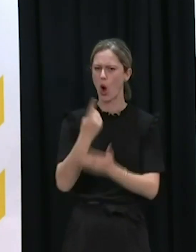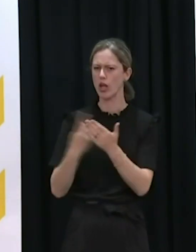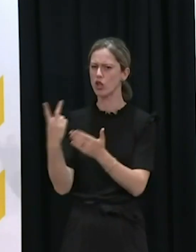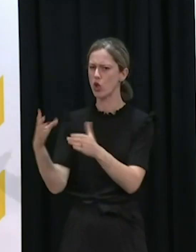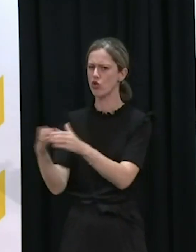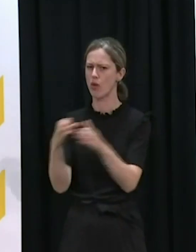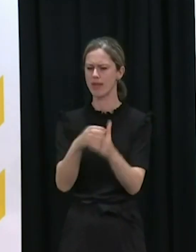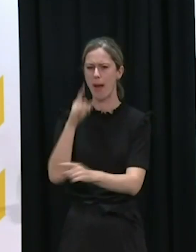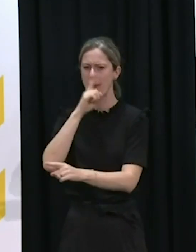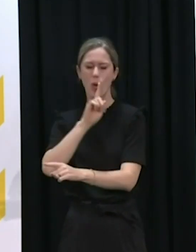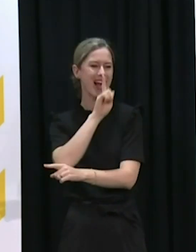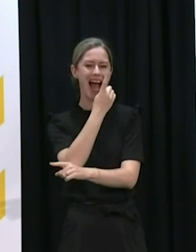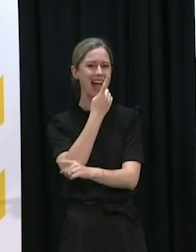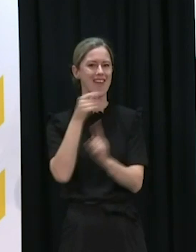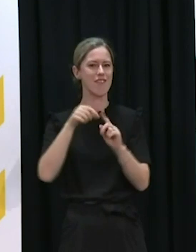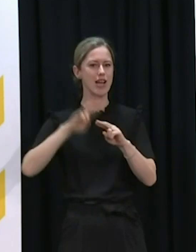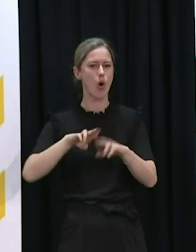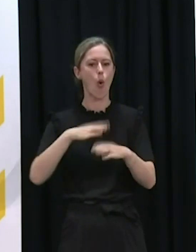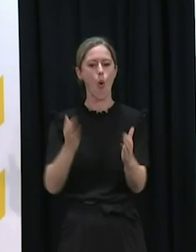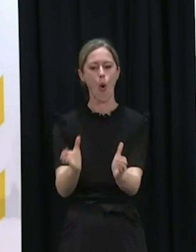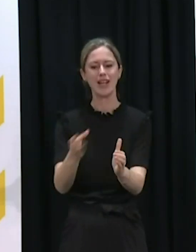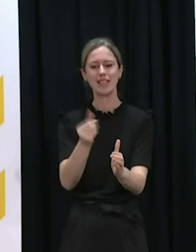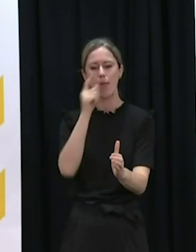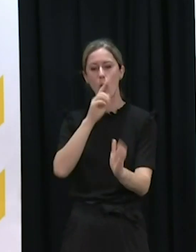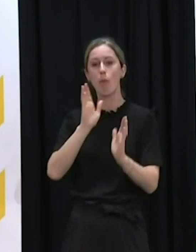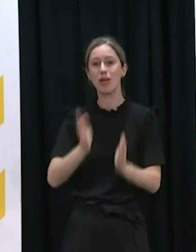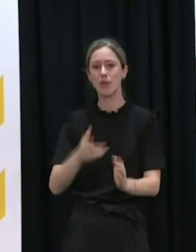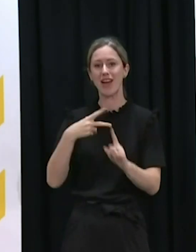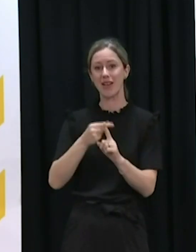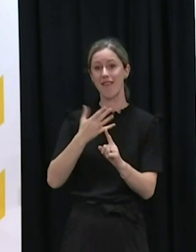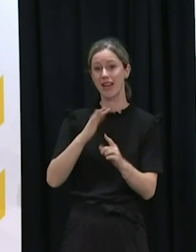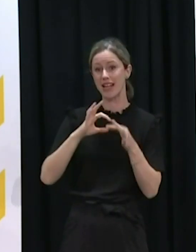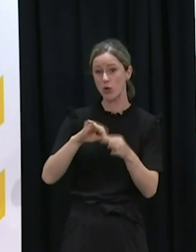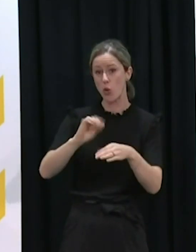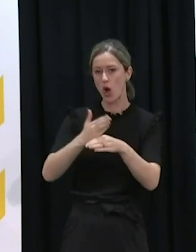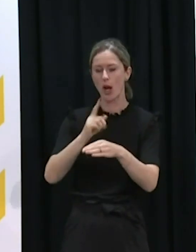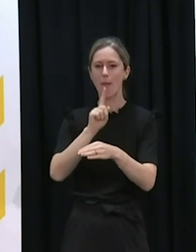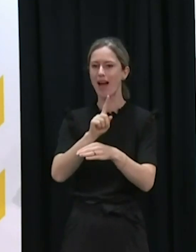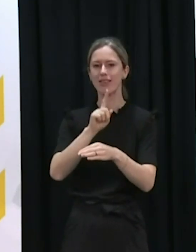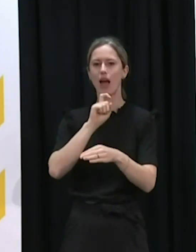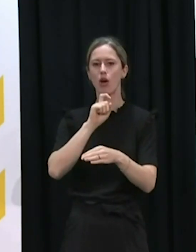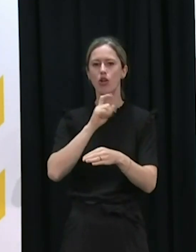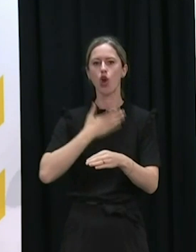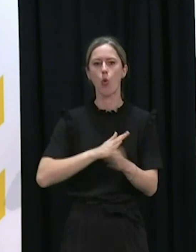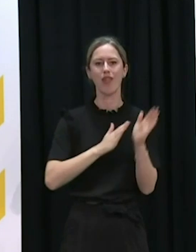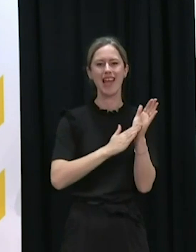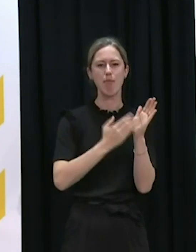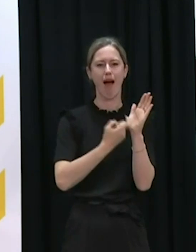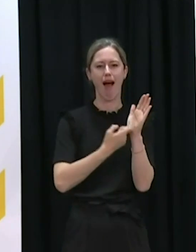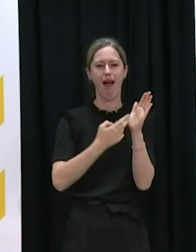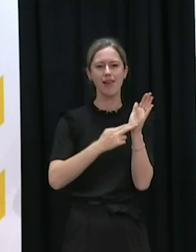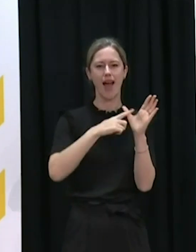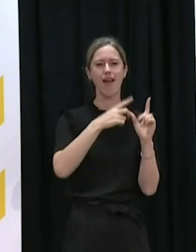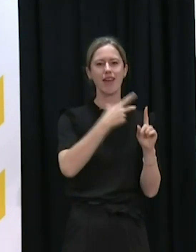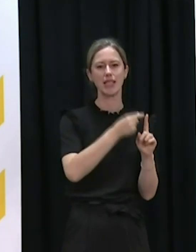groups, those who cannot have a Pfizer vaccine and those who are required to be vaccinated but are not prepared to have an mRNA vaccine, but may be